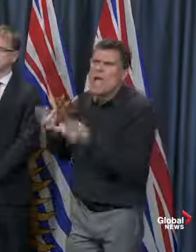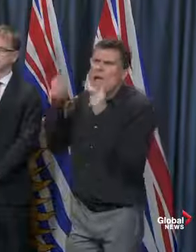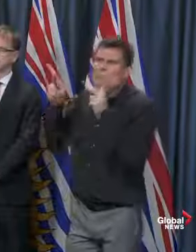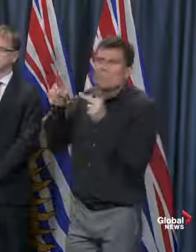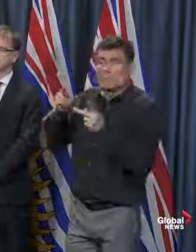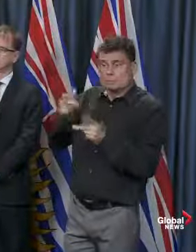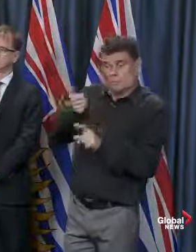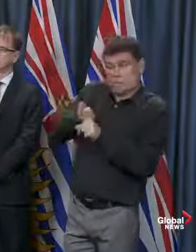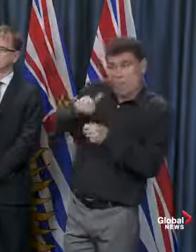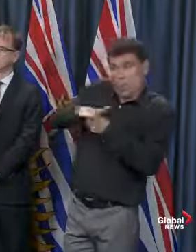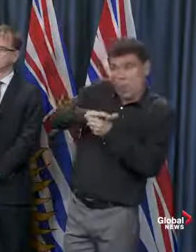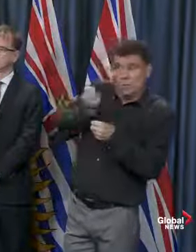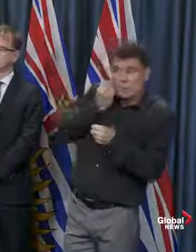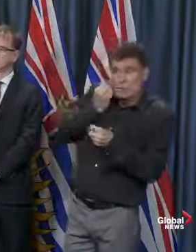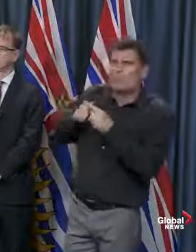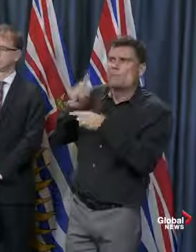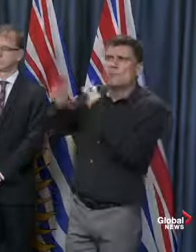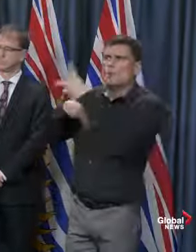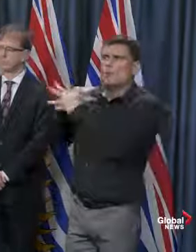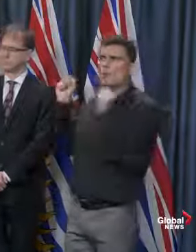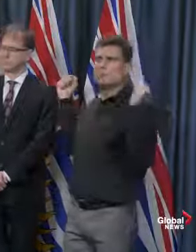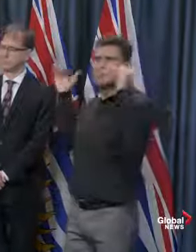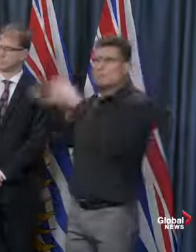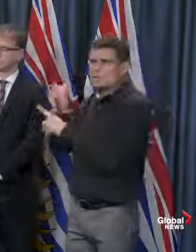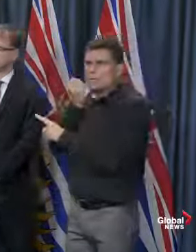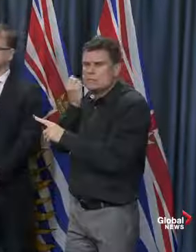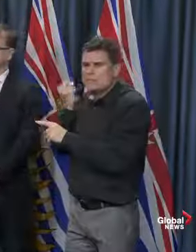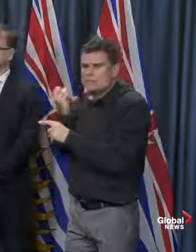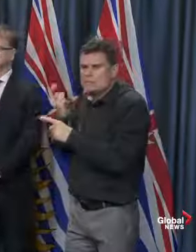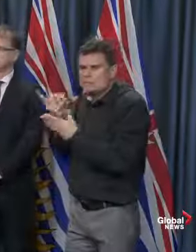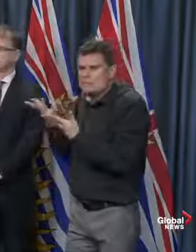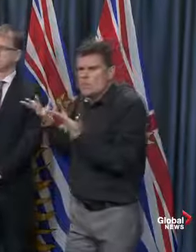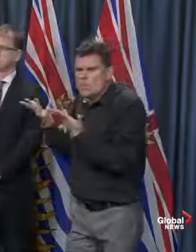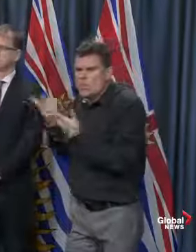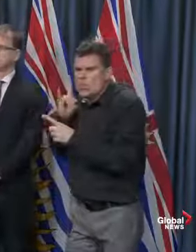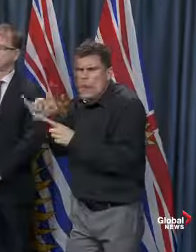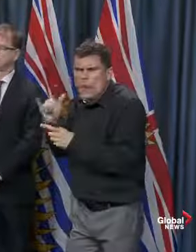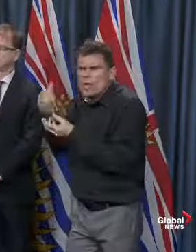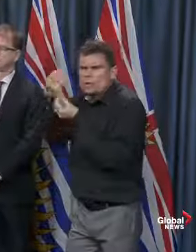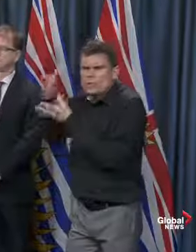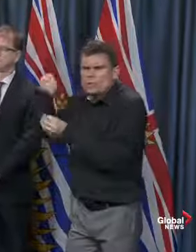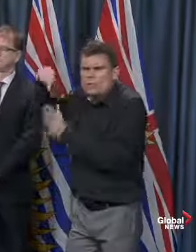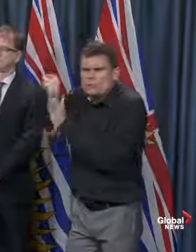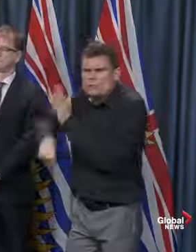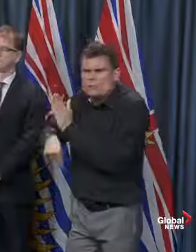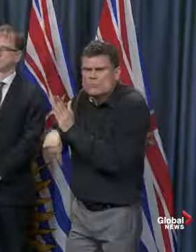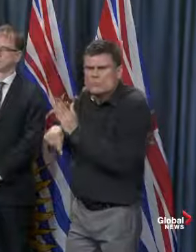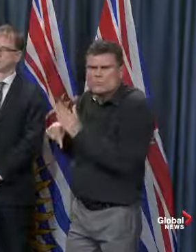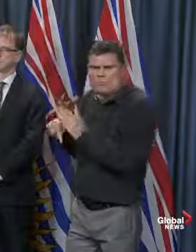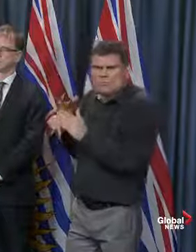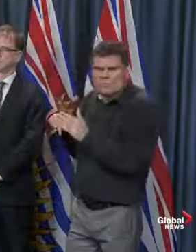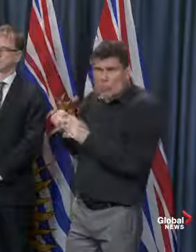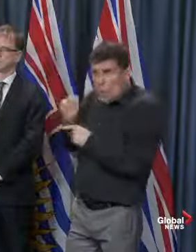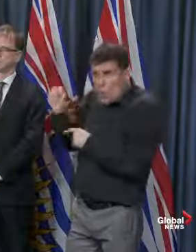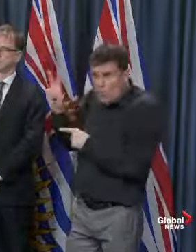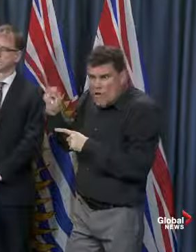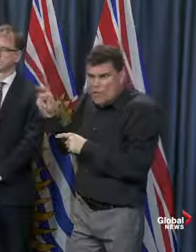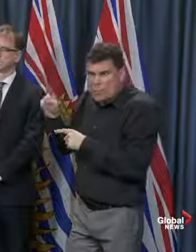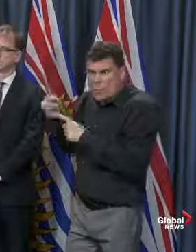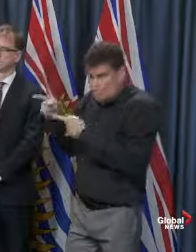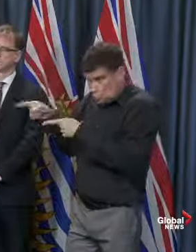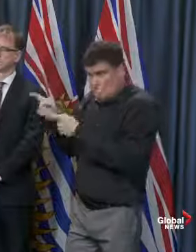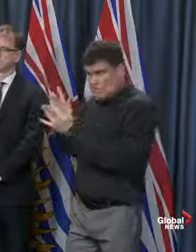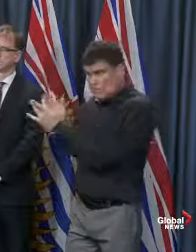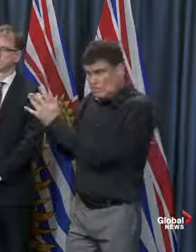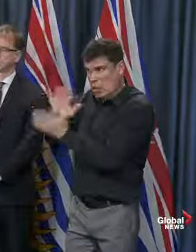know how many people have tested positive that are here in Metro Vancouver? And are you guys trying to reach out to everyone who attended this conference?